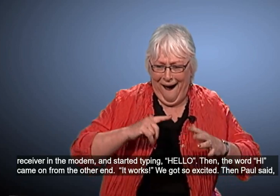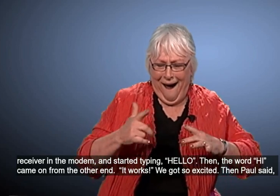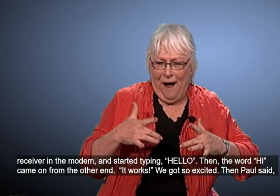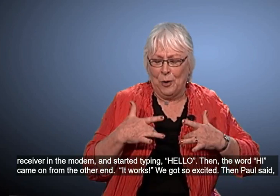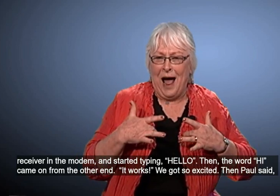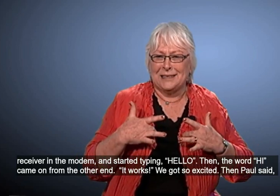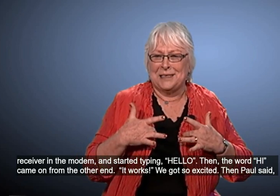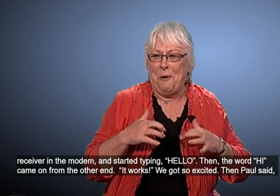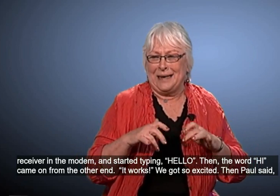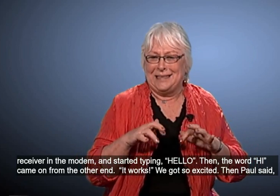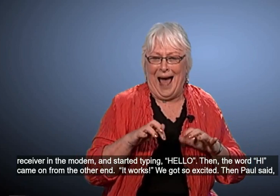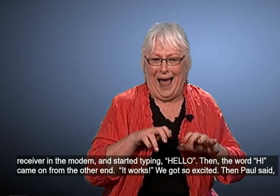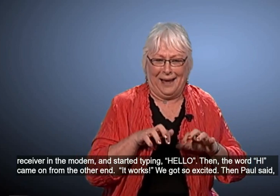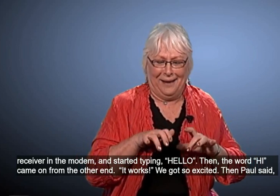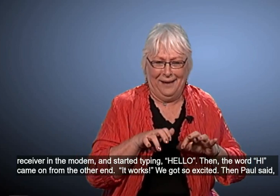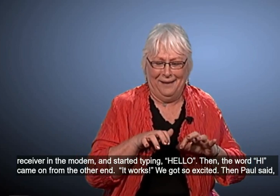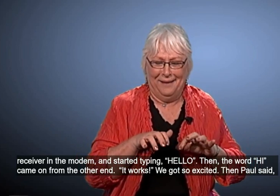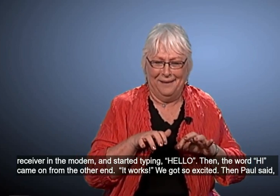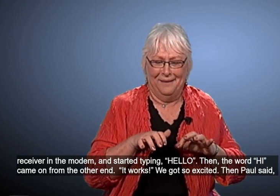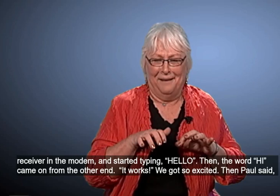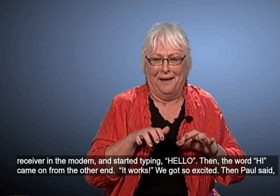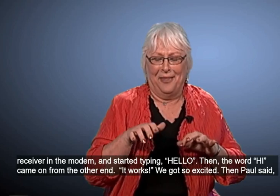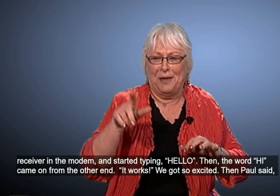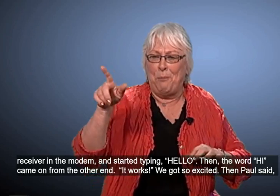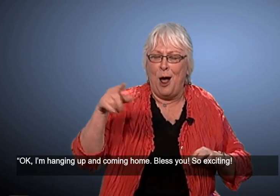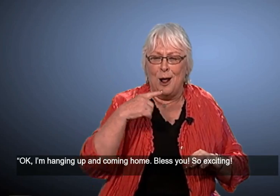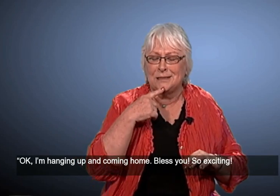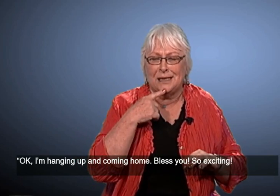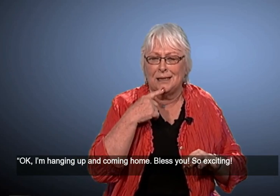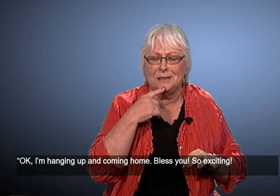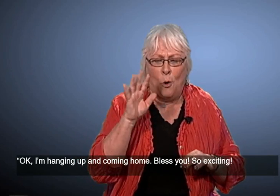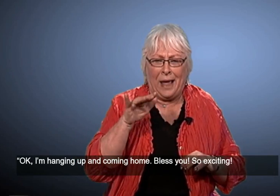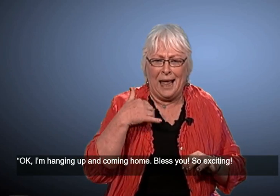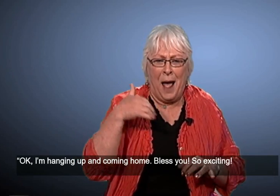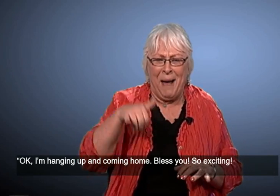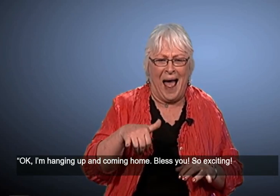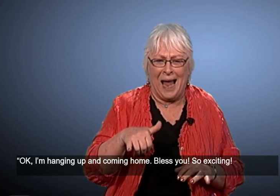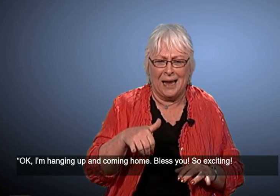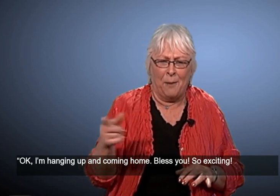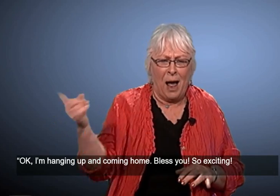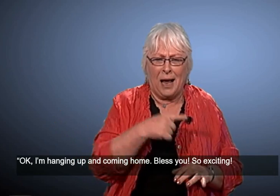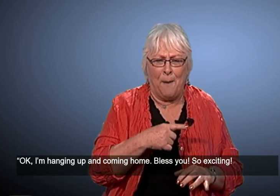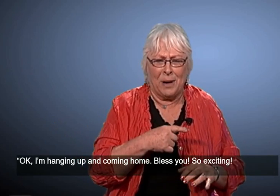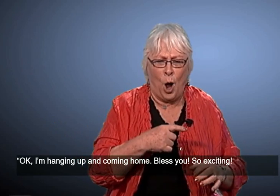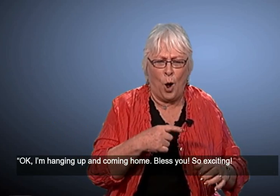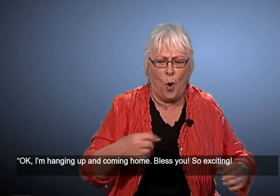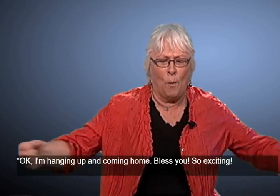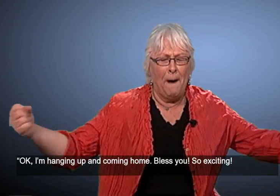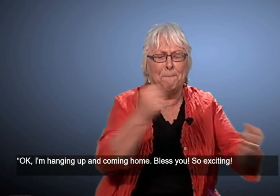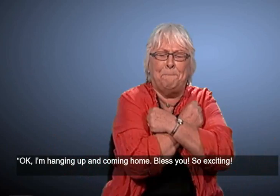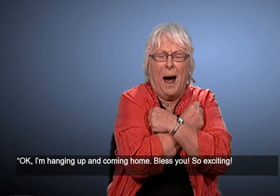We got so excited. Then Paul said, "Okay, I'm hanging up and coming home. Bless